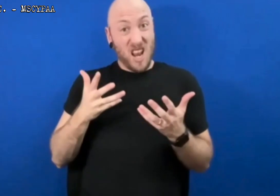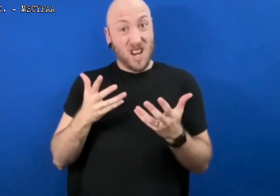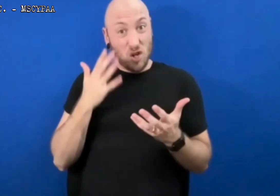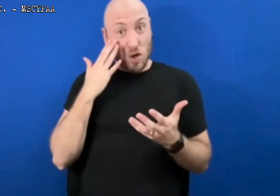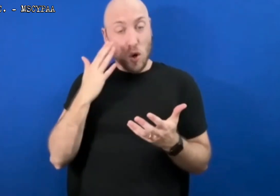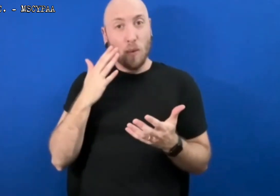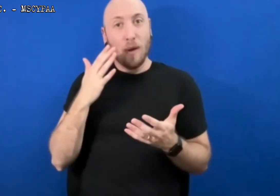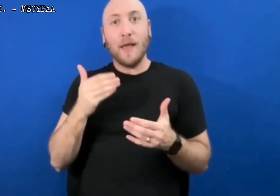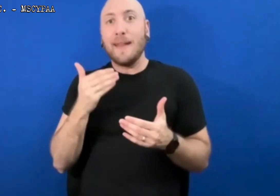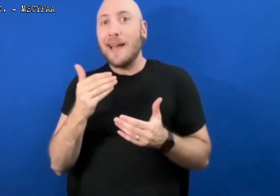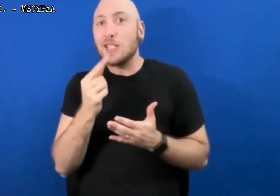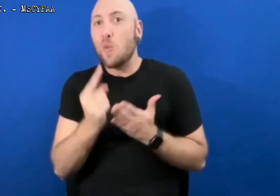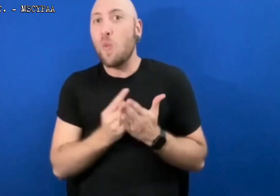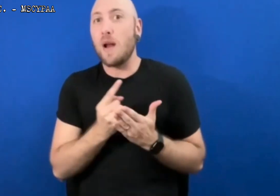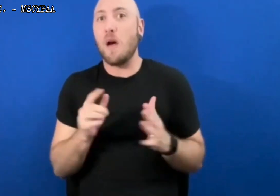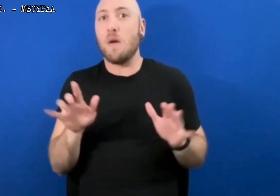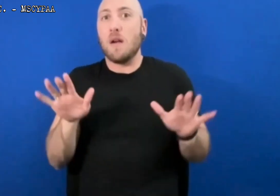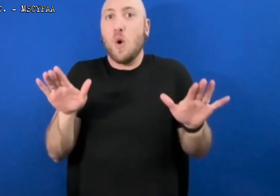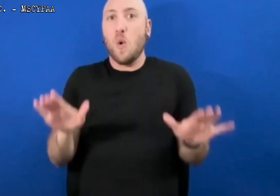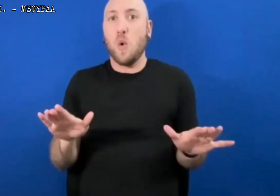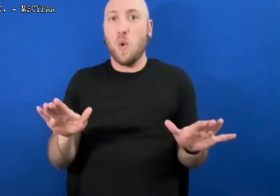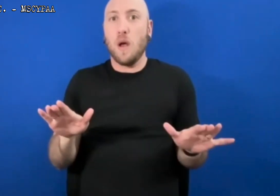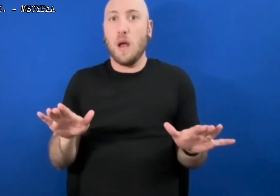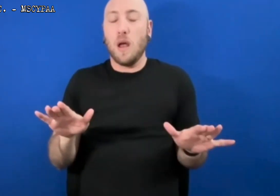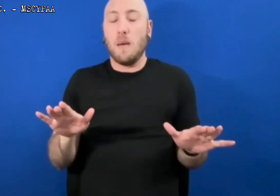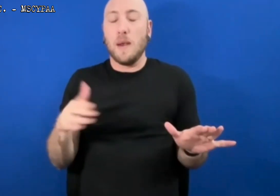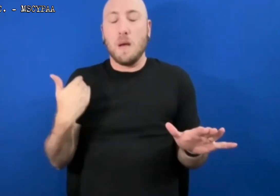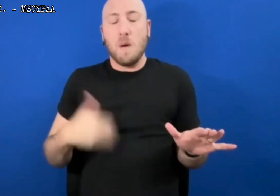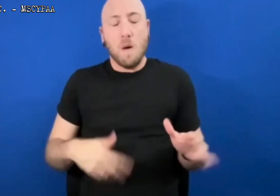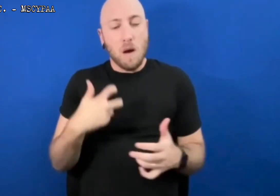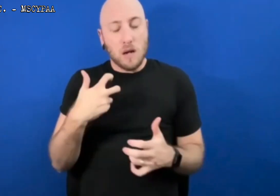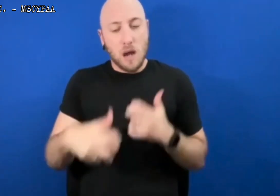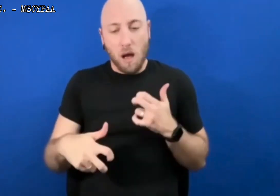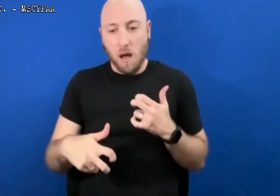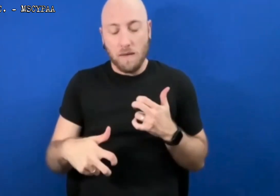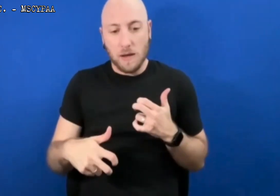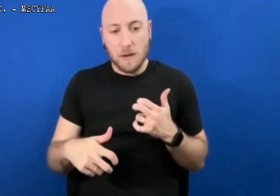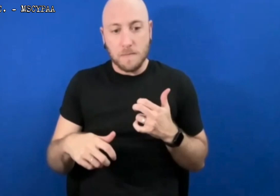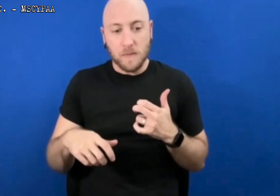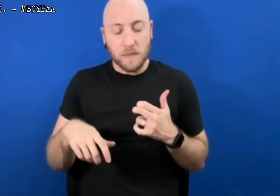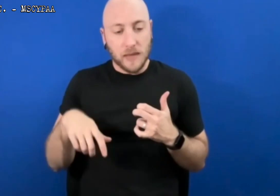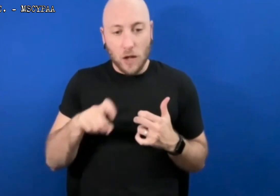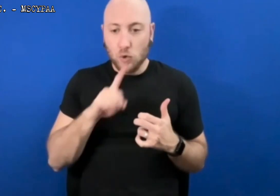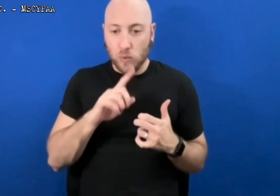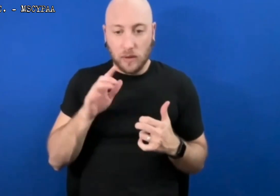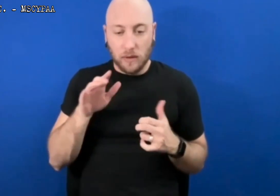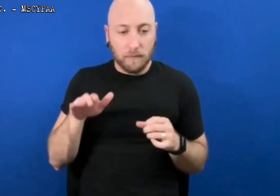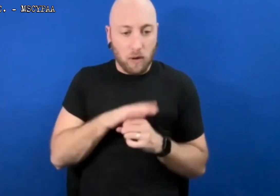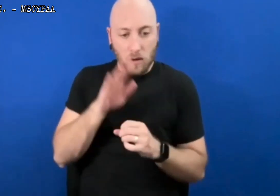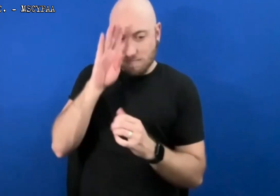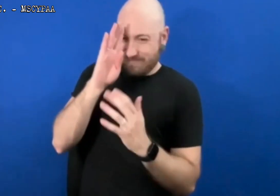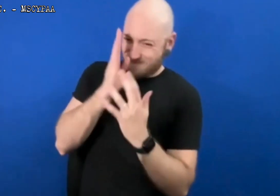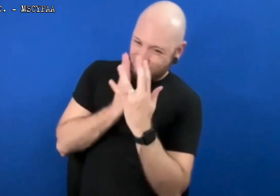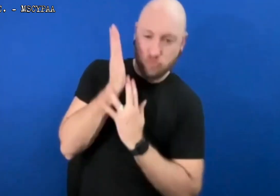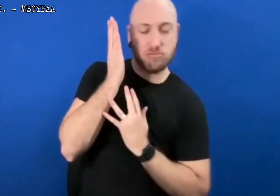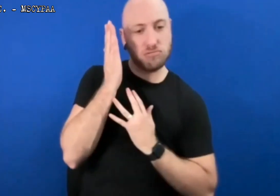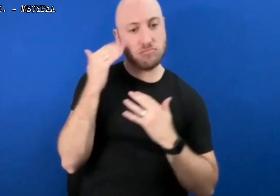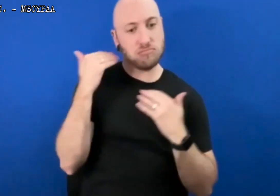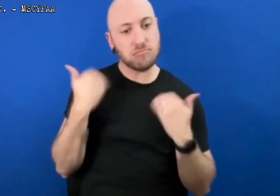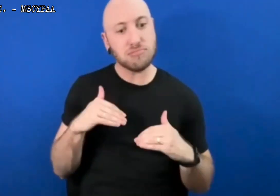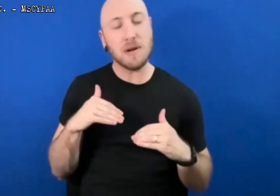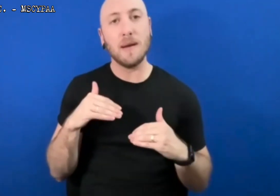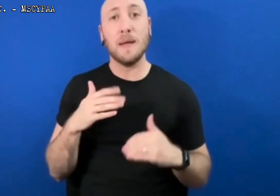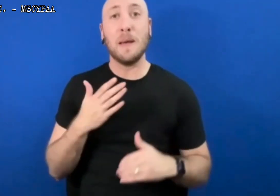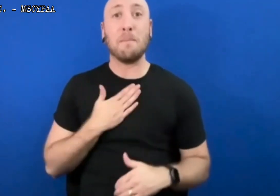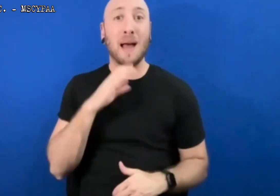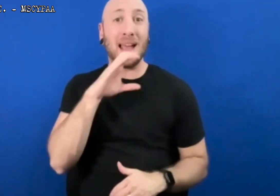for me. Like, I'm all over the place, but I did it. I pushed through. I just had the gift of desperation. And, I wrote a list of